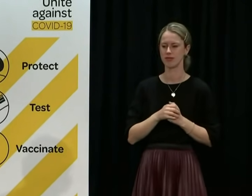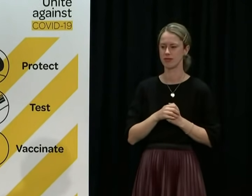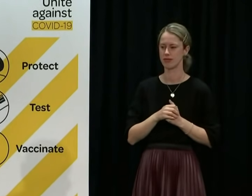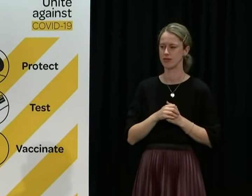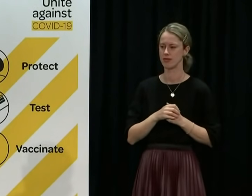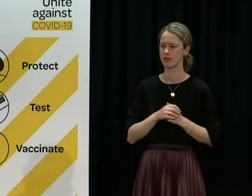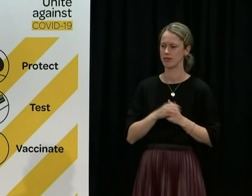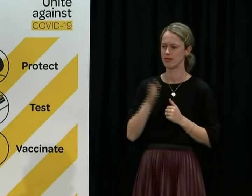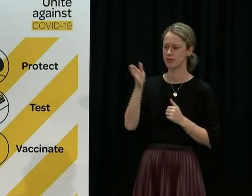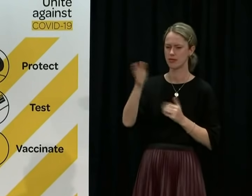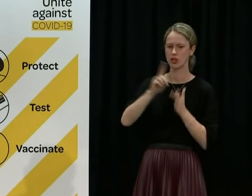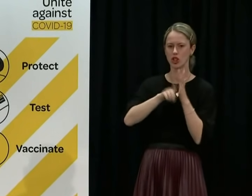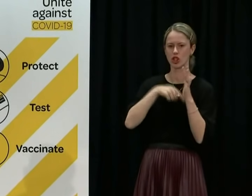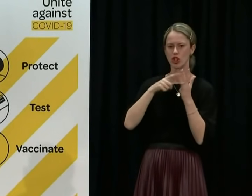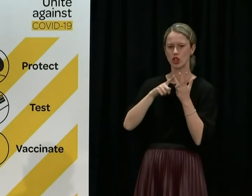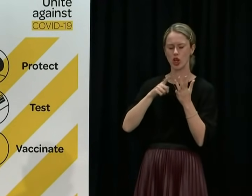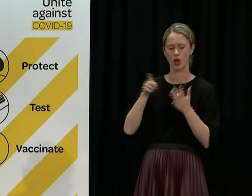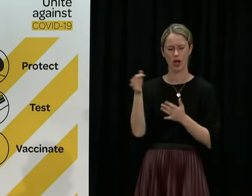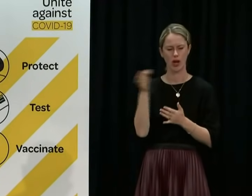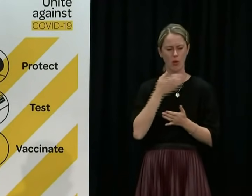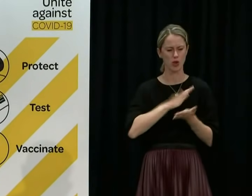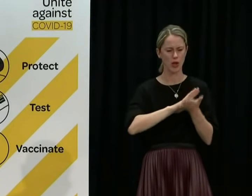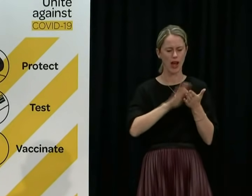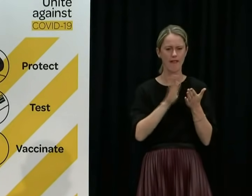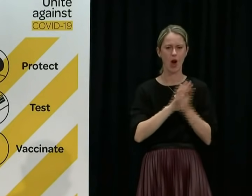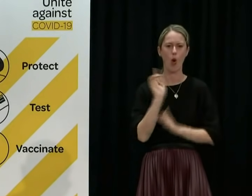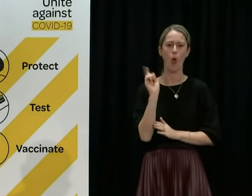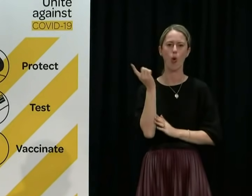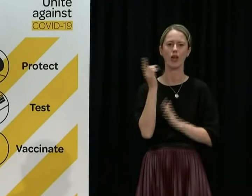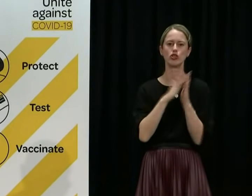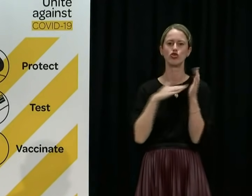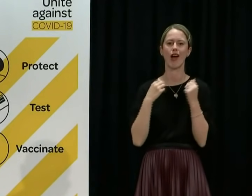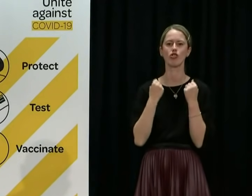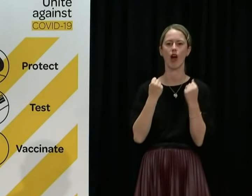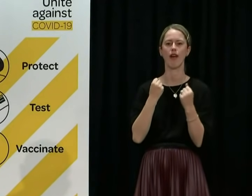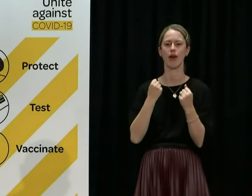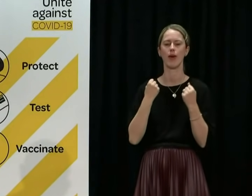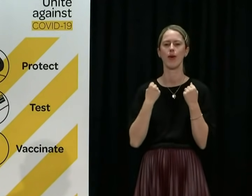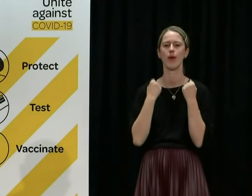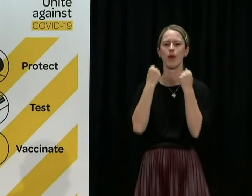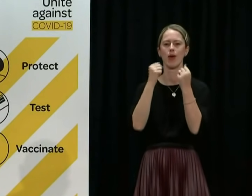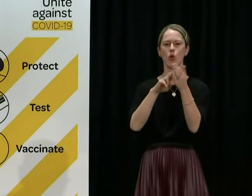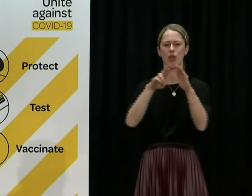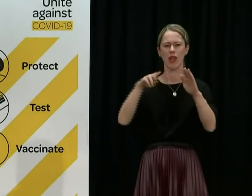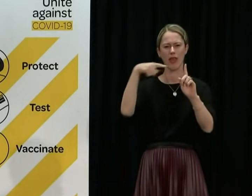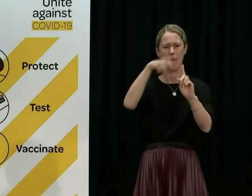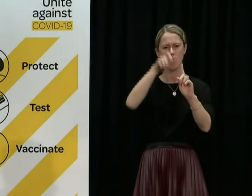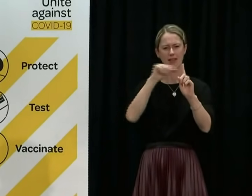Can I just clarify with the Auckland truck driver that went to Northland, do you know their vaccination status?